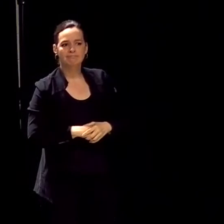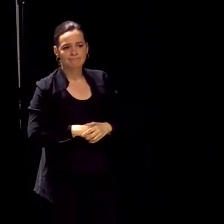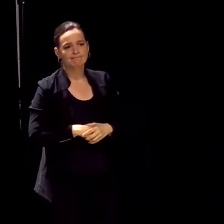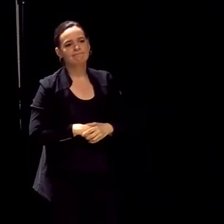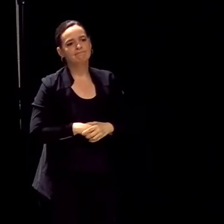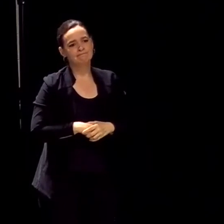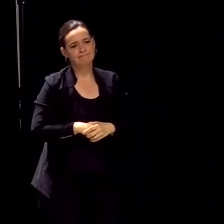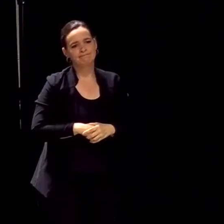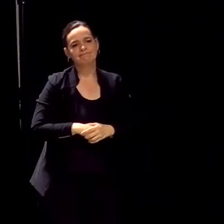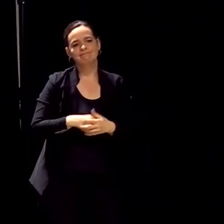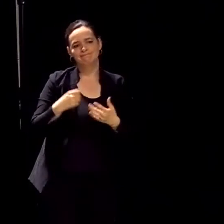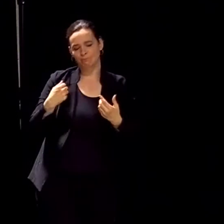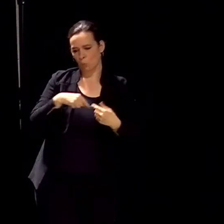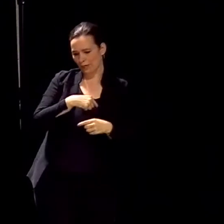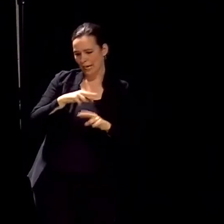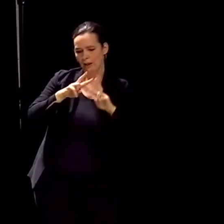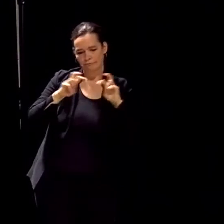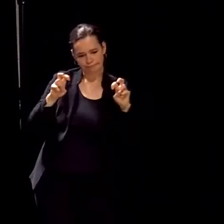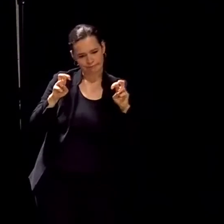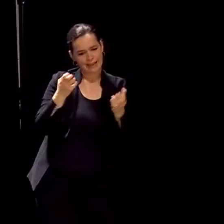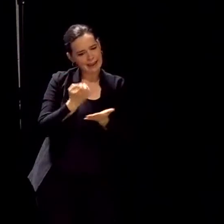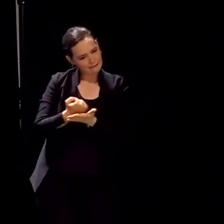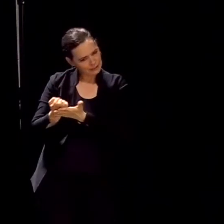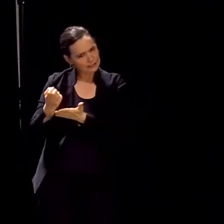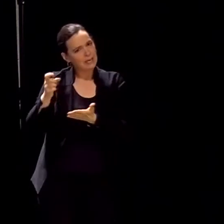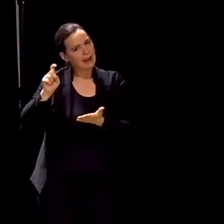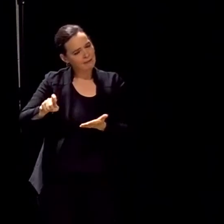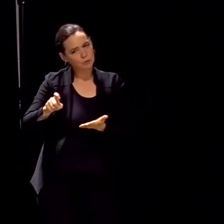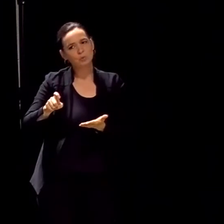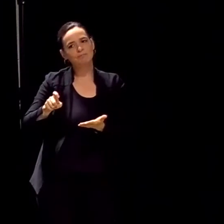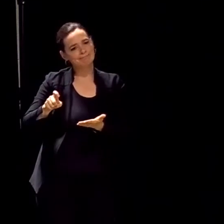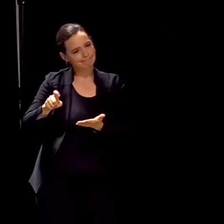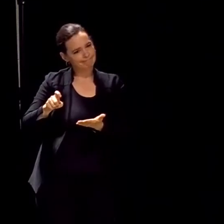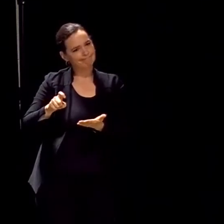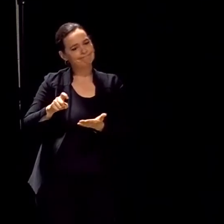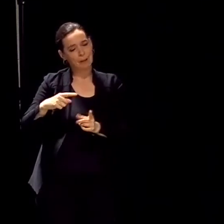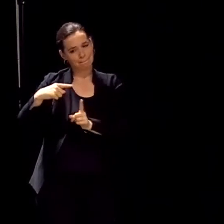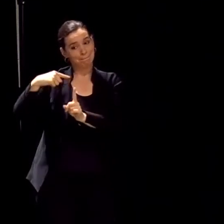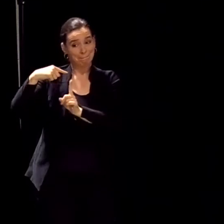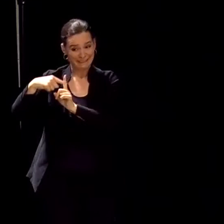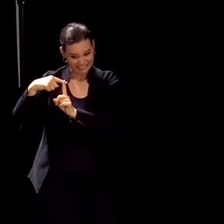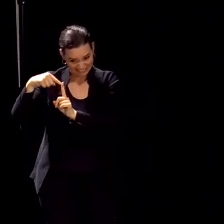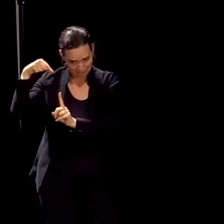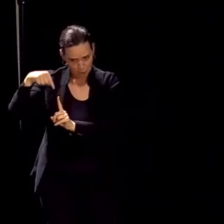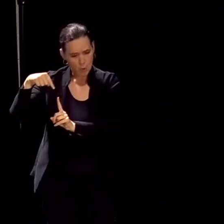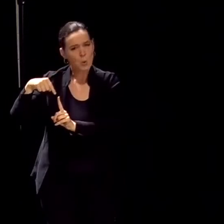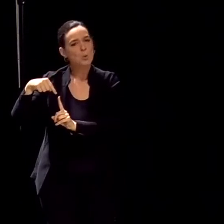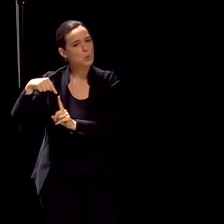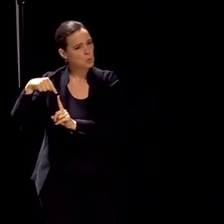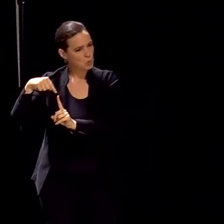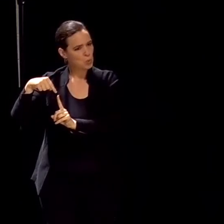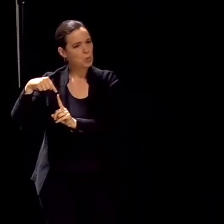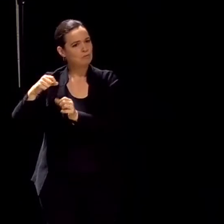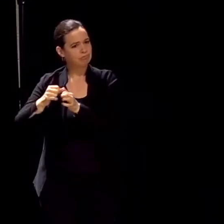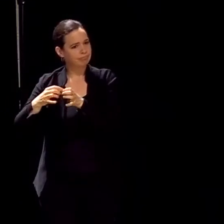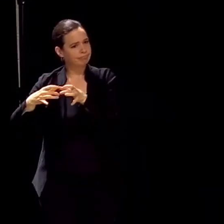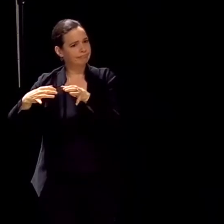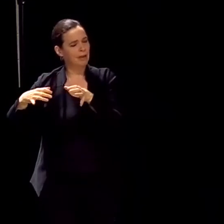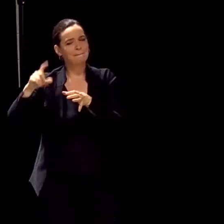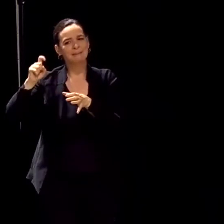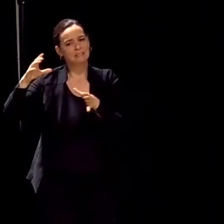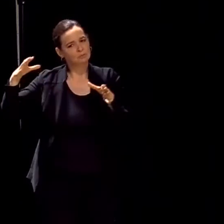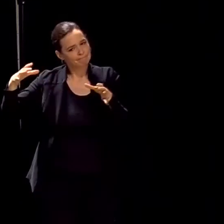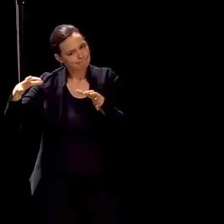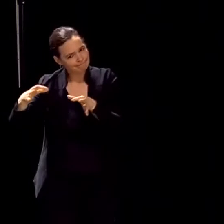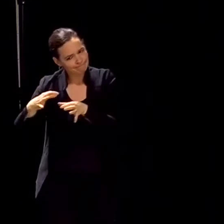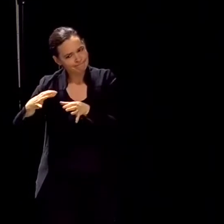when you look at where we are, the positive is there's a light at the end of the tunnel. We know what we need to do to